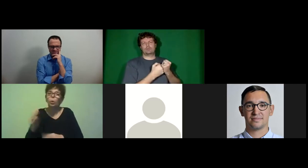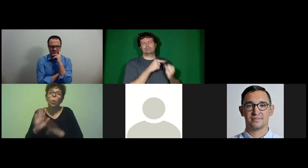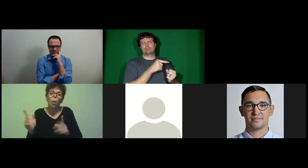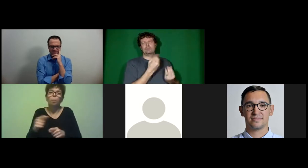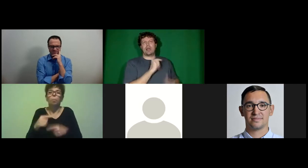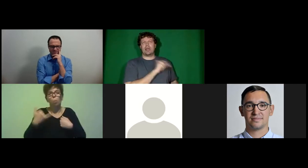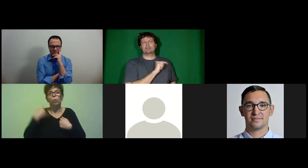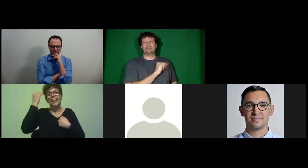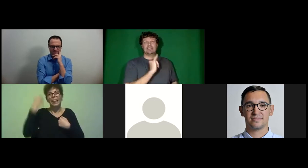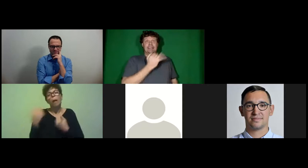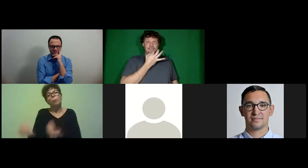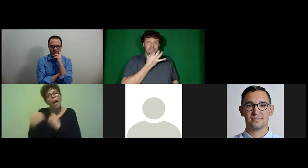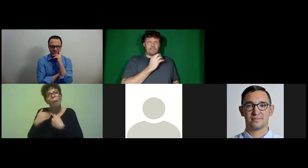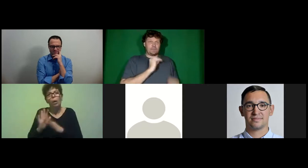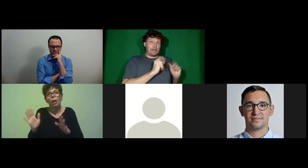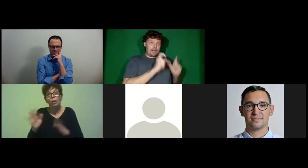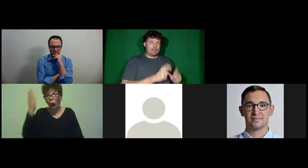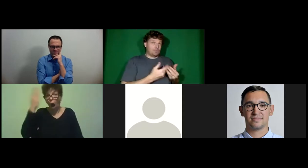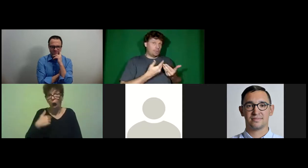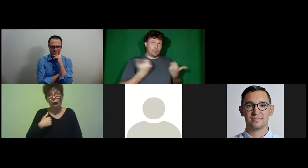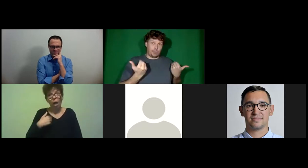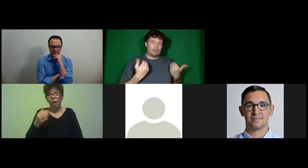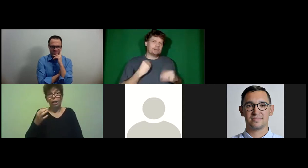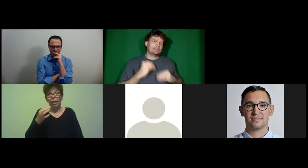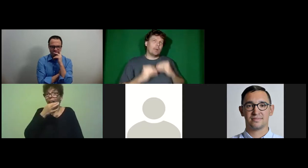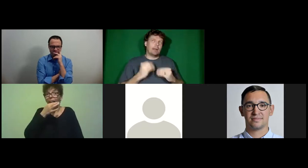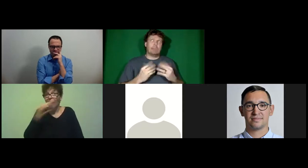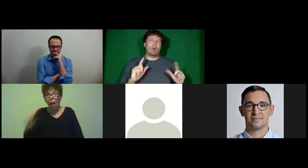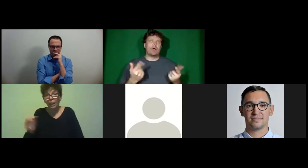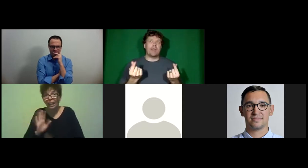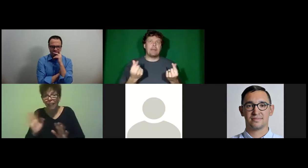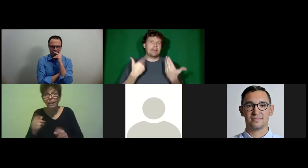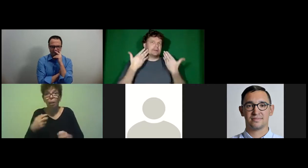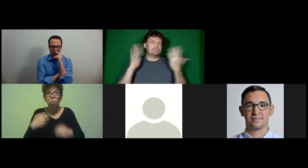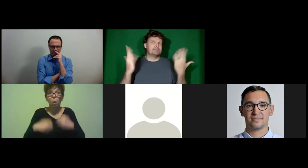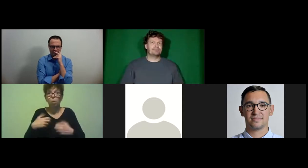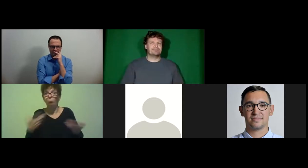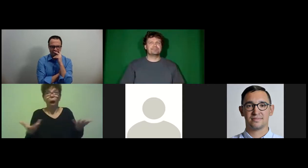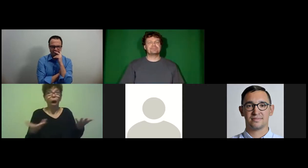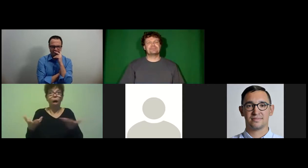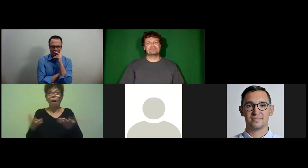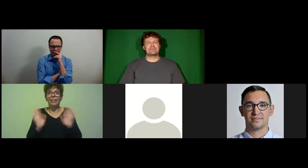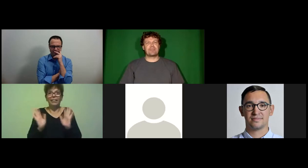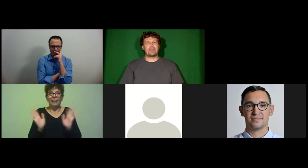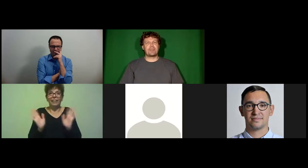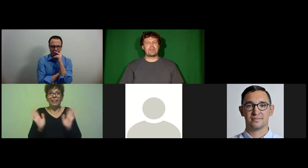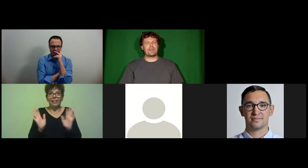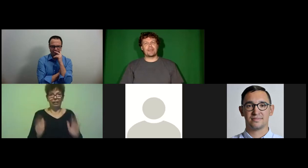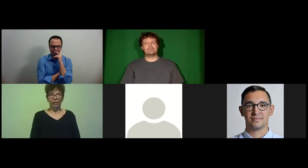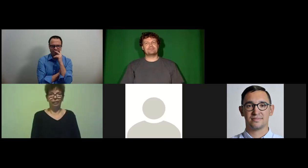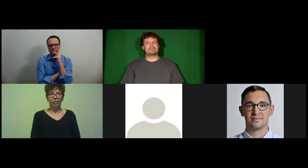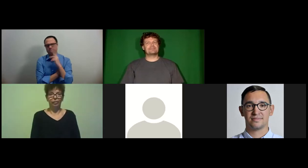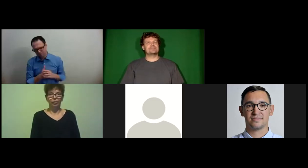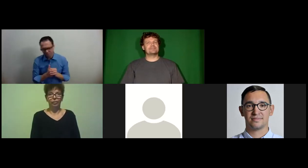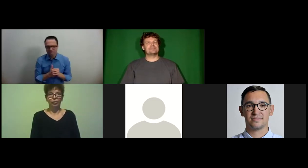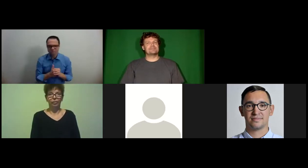coach was yelling. So thanks to those players. If those players didn't take that on, I would have been really out of the loop. So